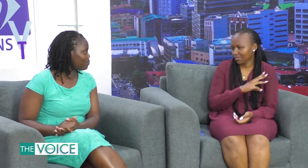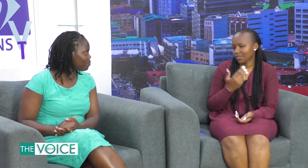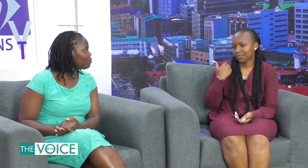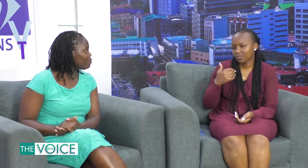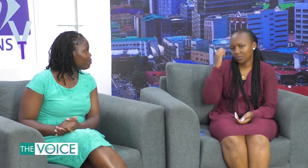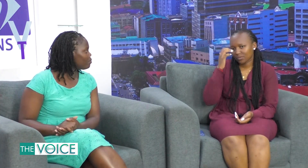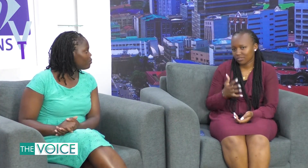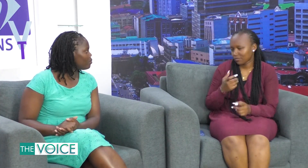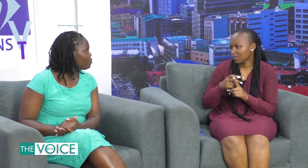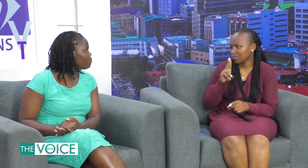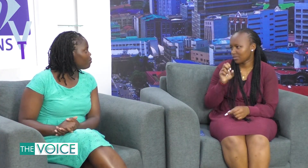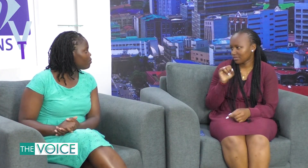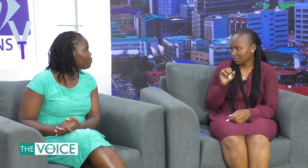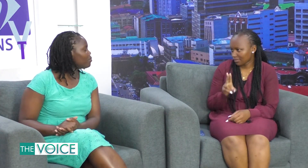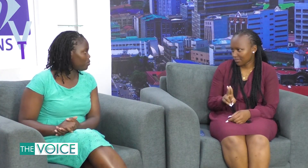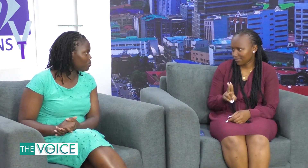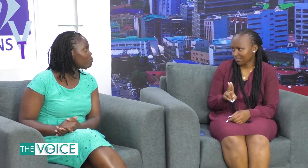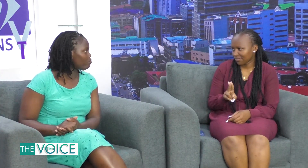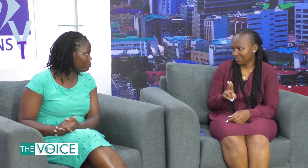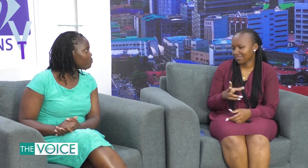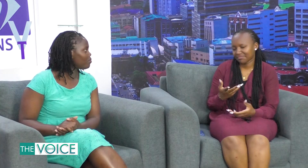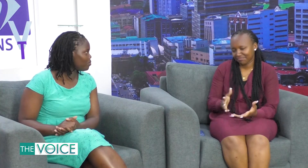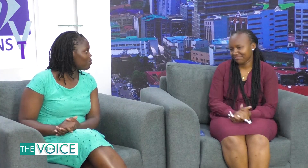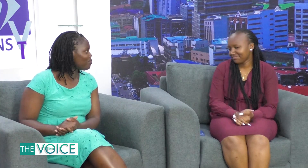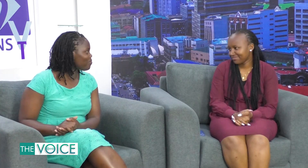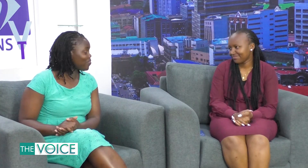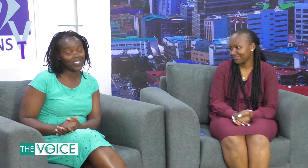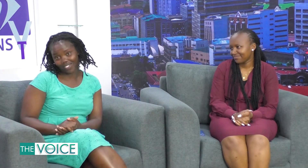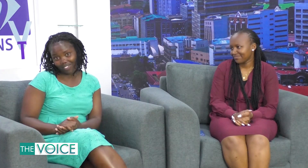and this is my sign name. I'm a student at USIU.